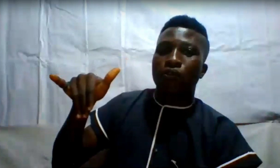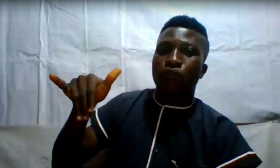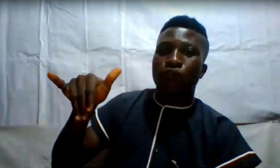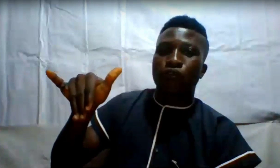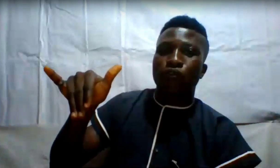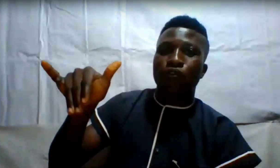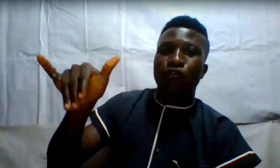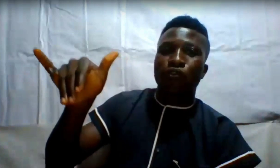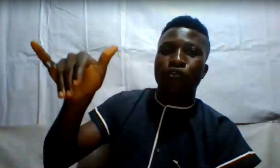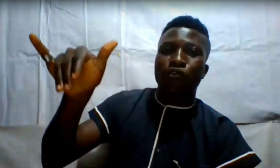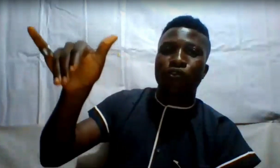Just like that.